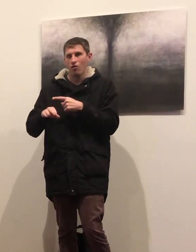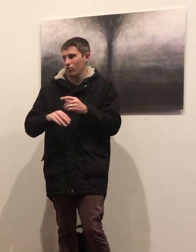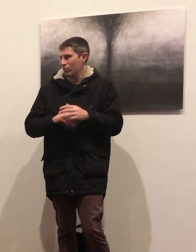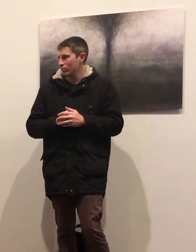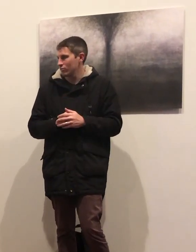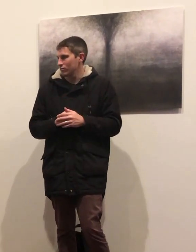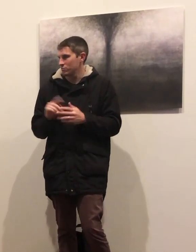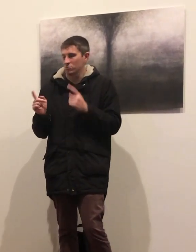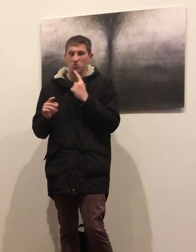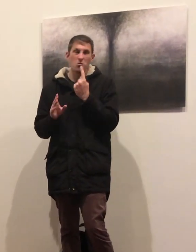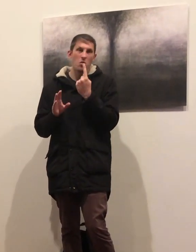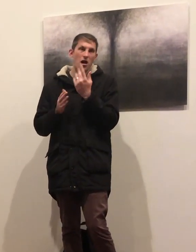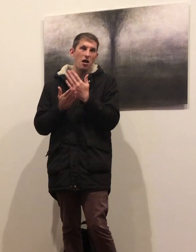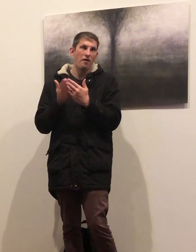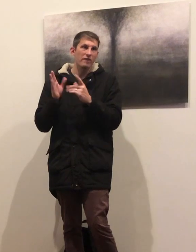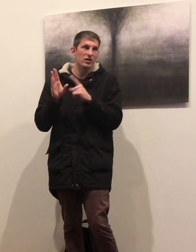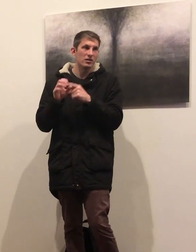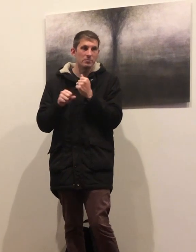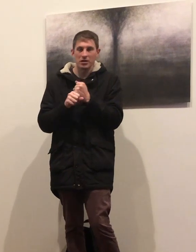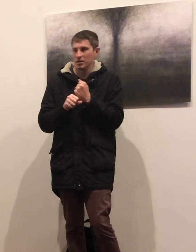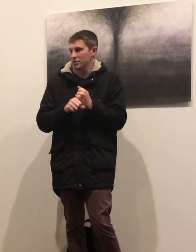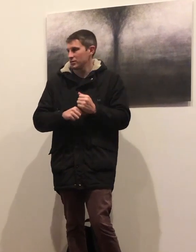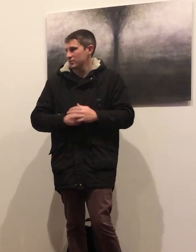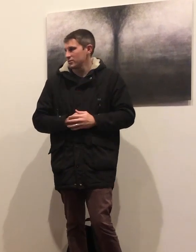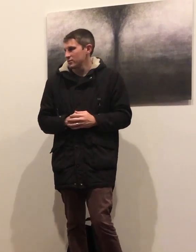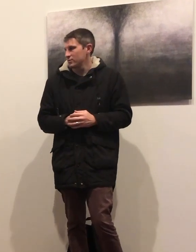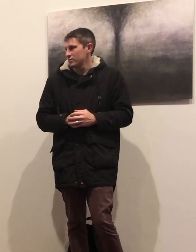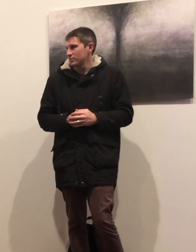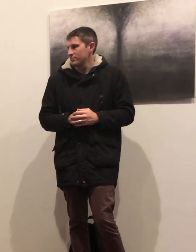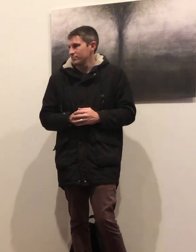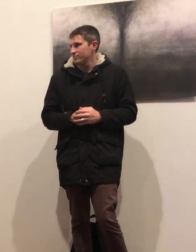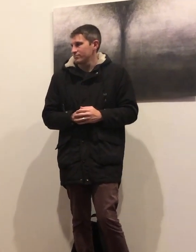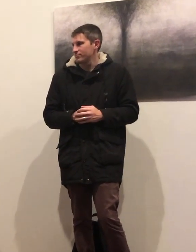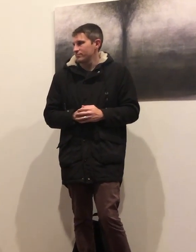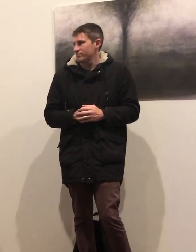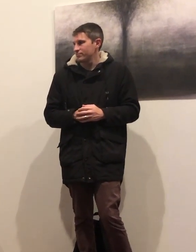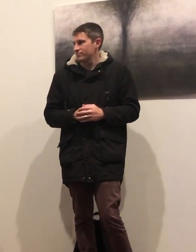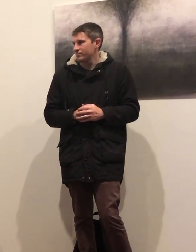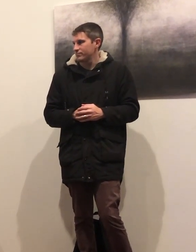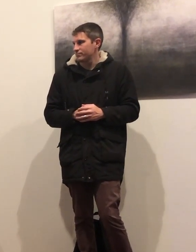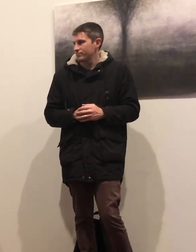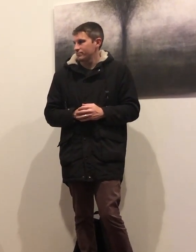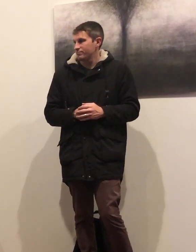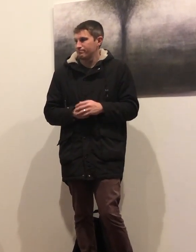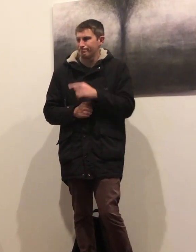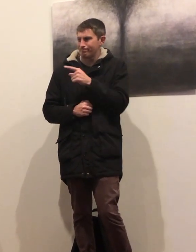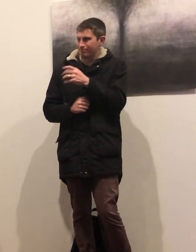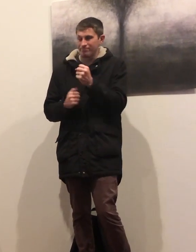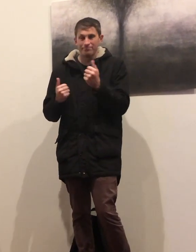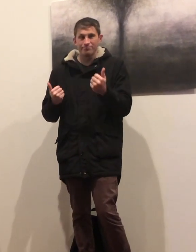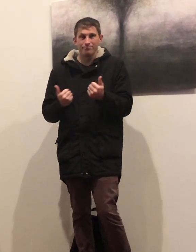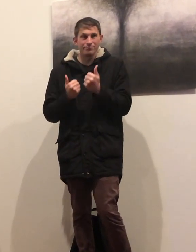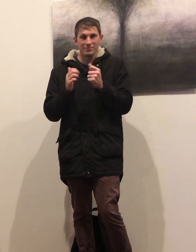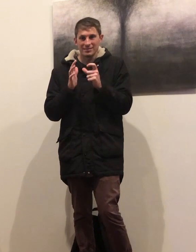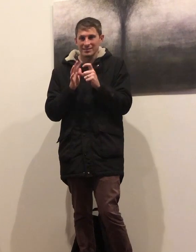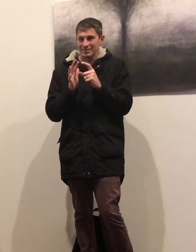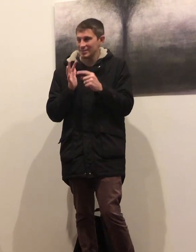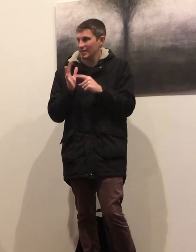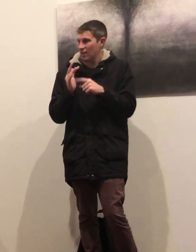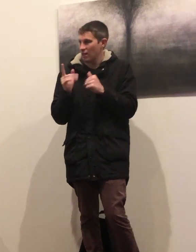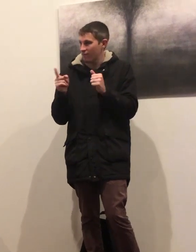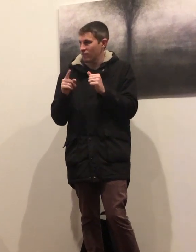About a year and a half. Yeah, a good year and a half. And it's got so much detail, like all the notes are